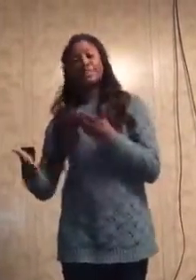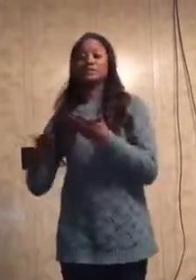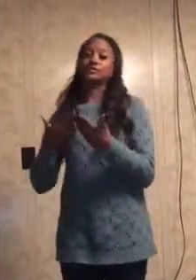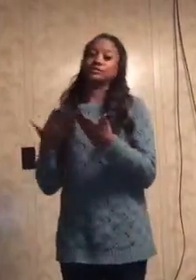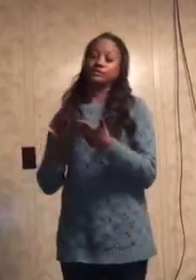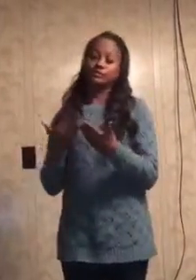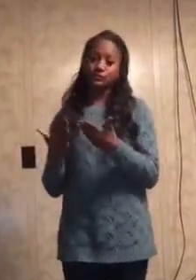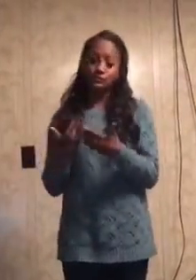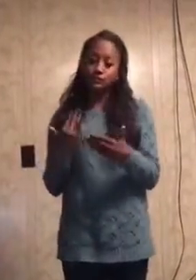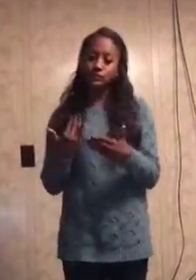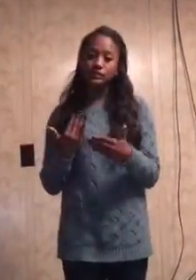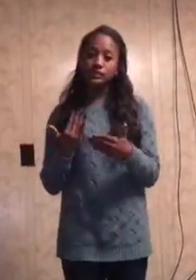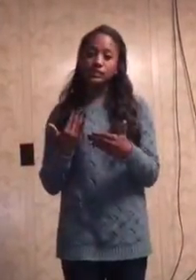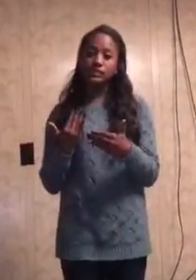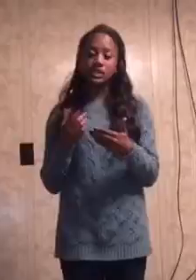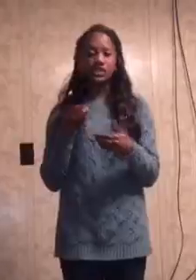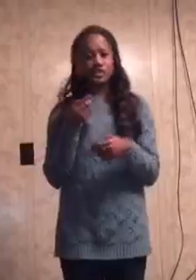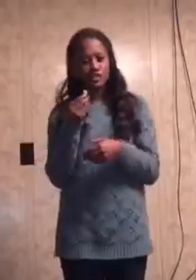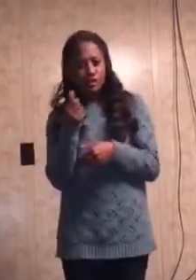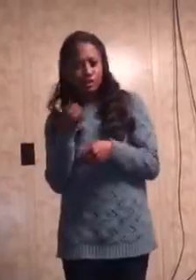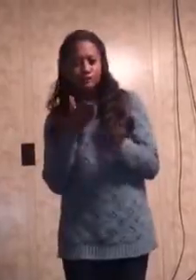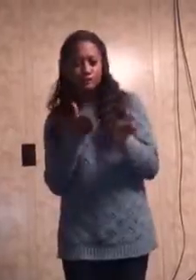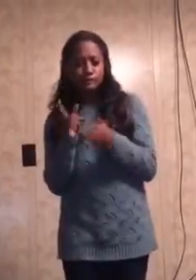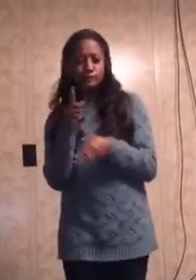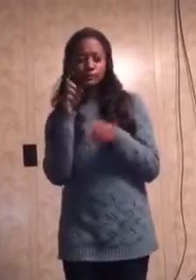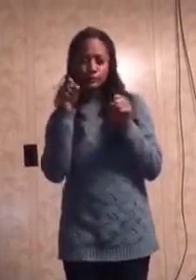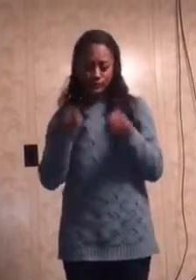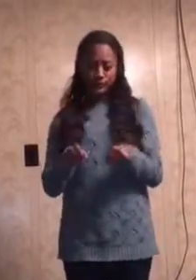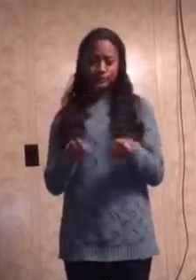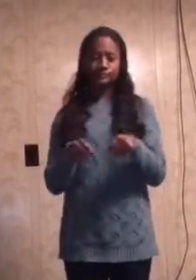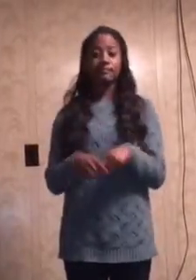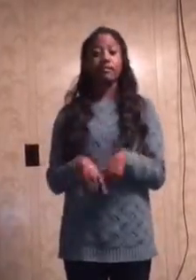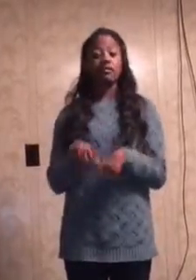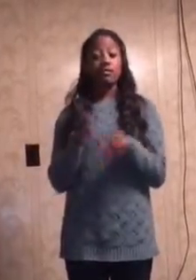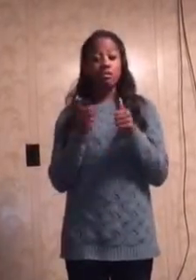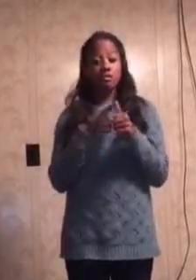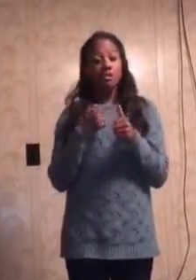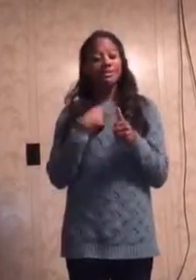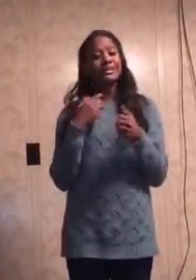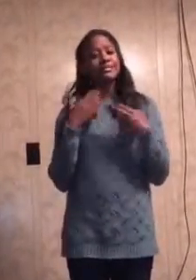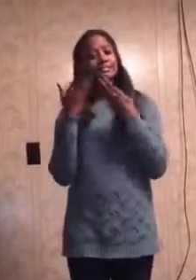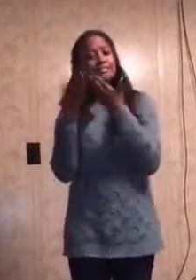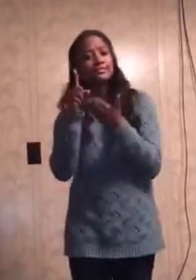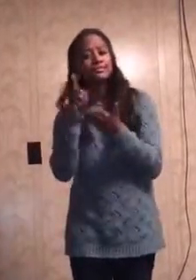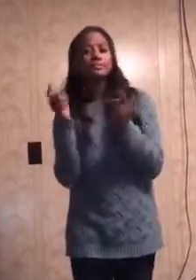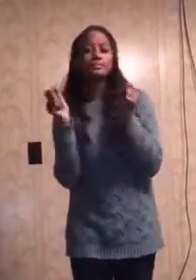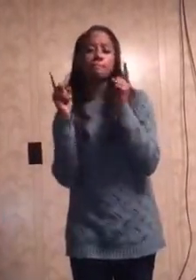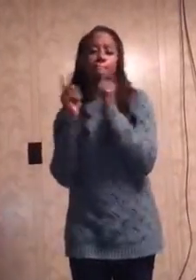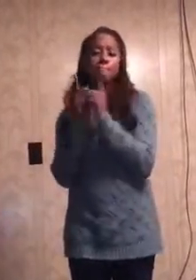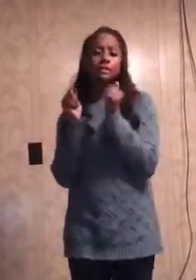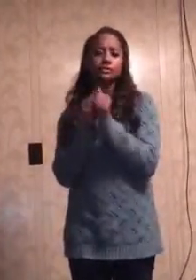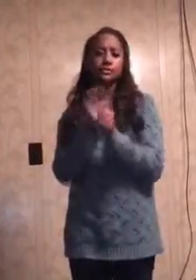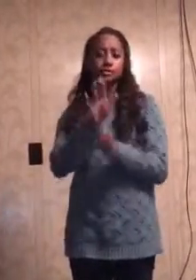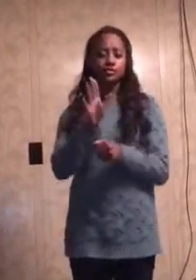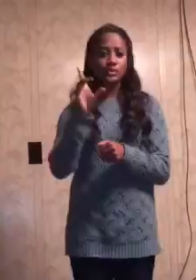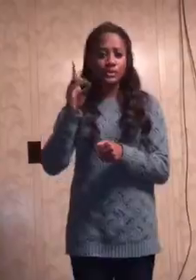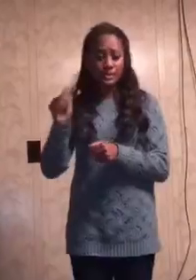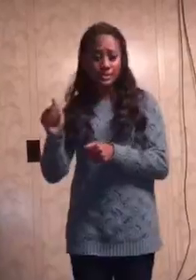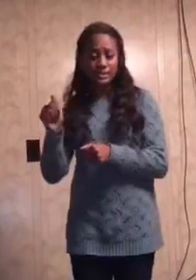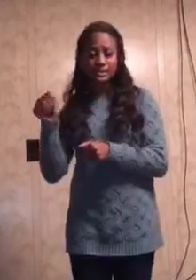ways. I recommend that you meet with your Disability Resource Center or Disability Resources and Services area on the prospective campus